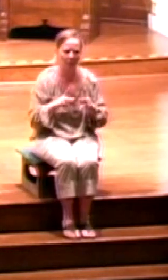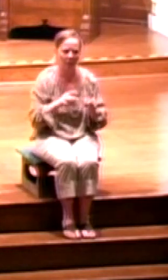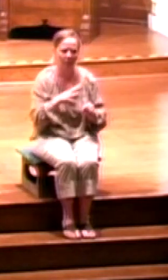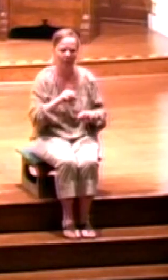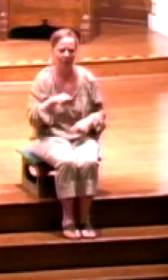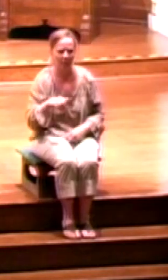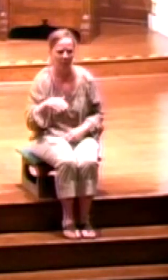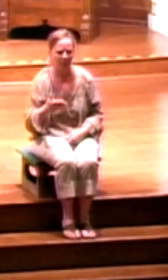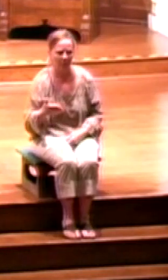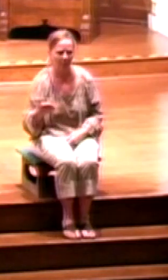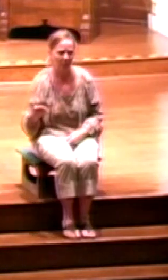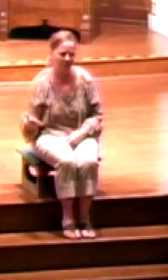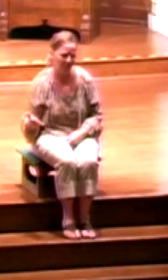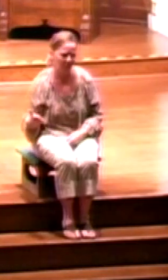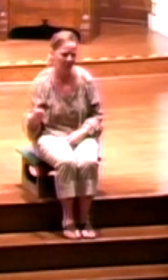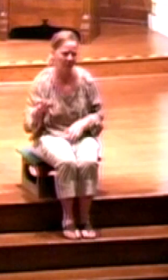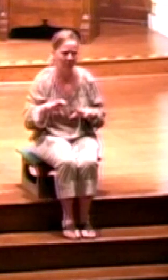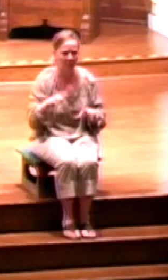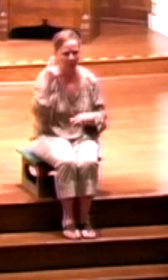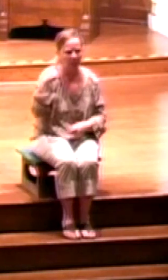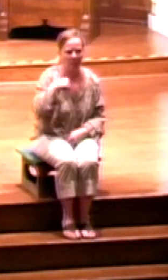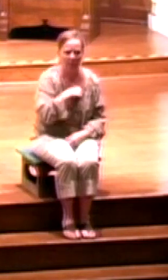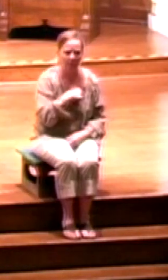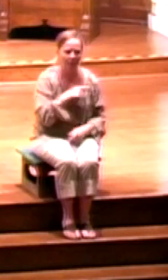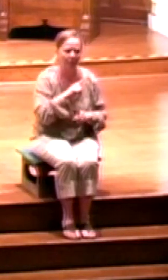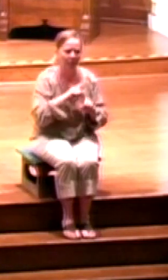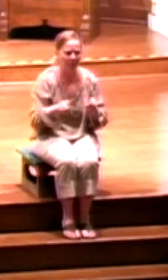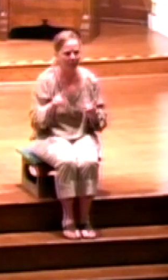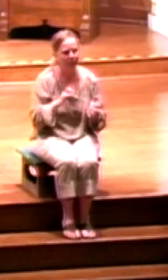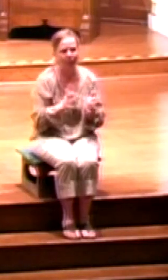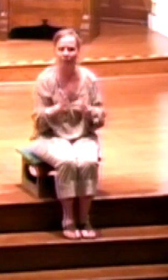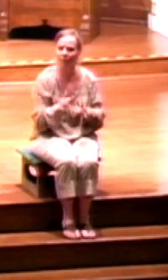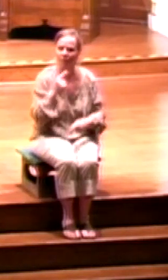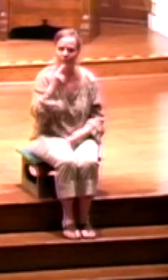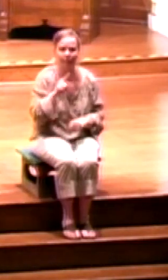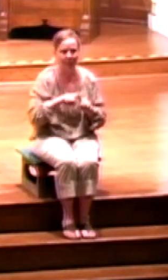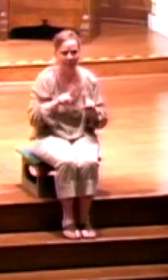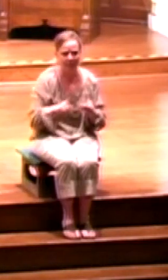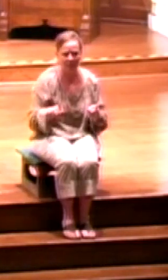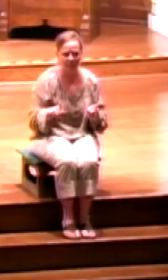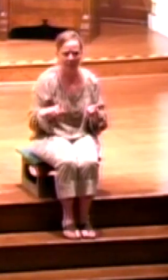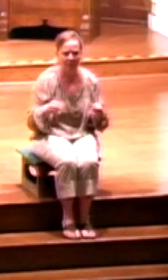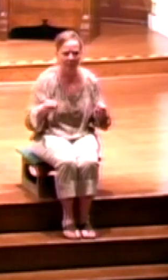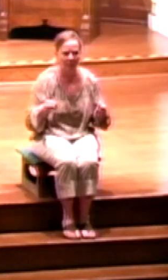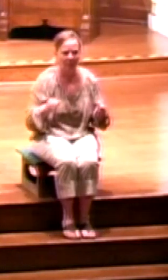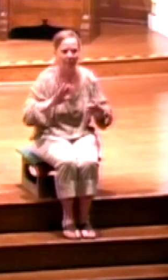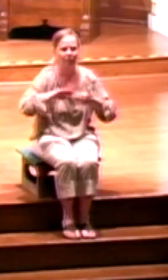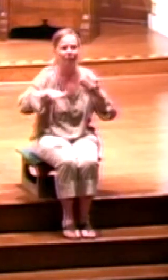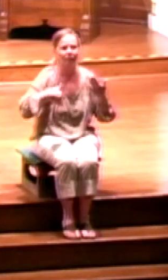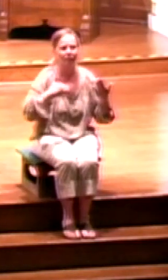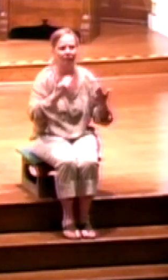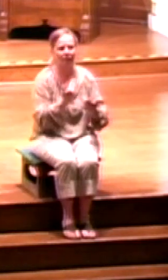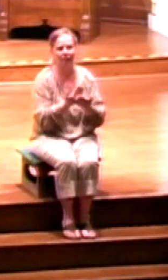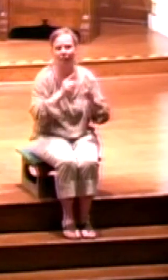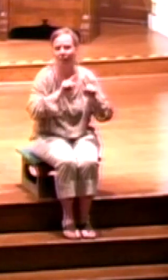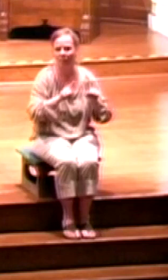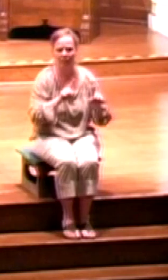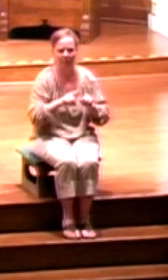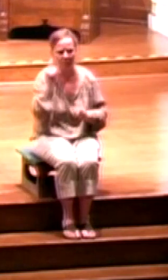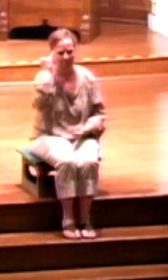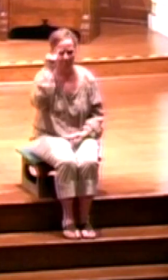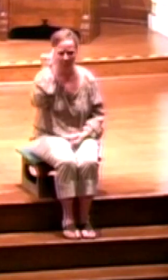to our life and our well-being. But Jesus came with a whole nother thing. He just came with a whole radical idea and